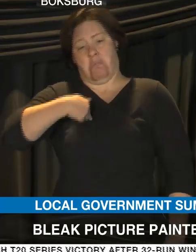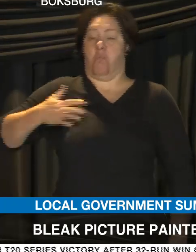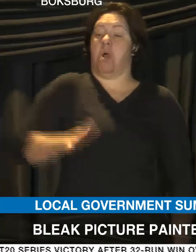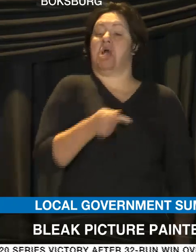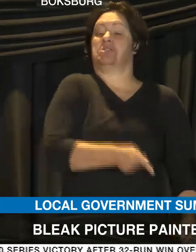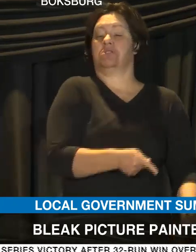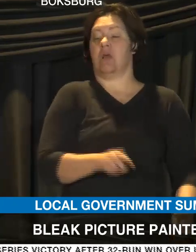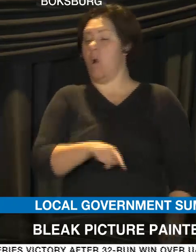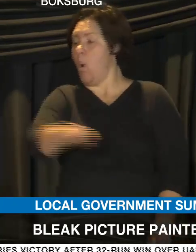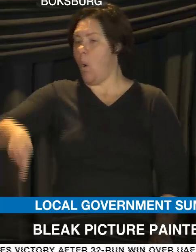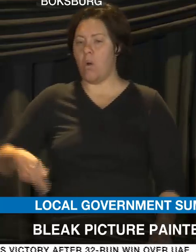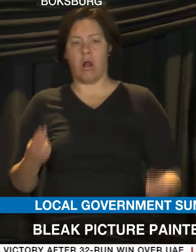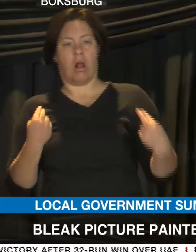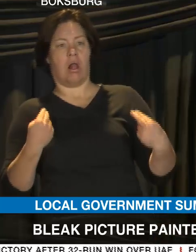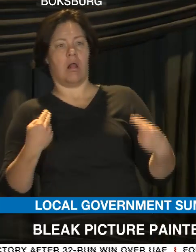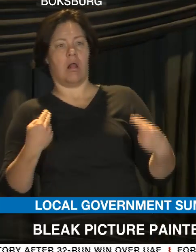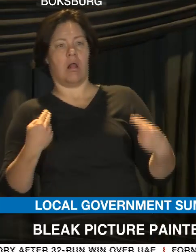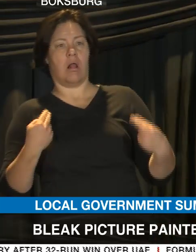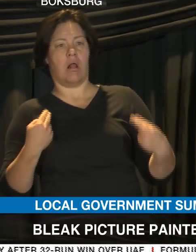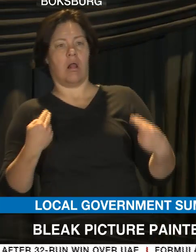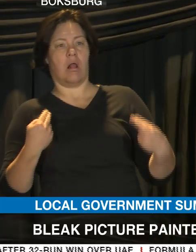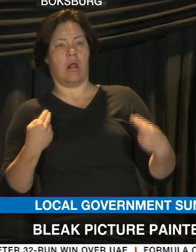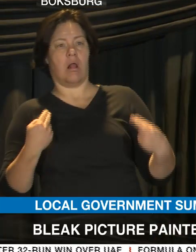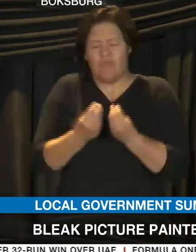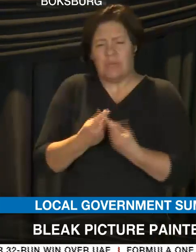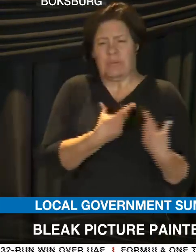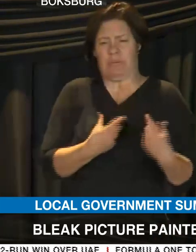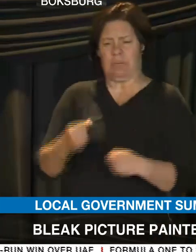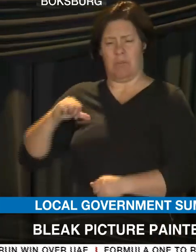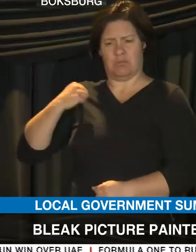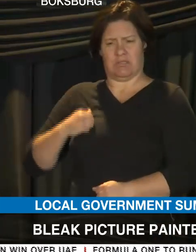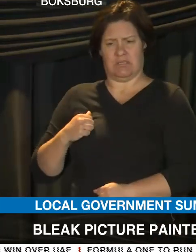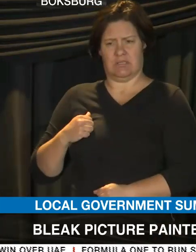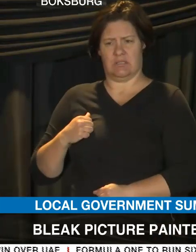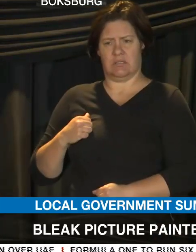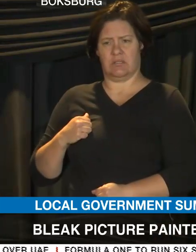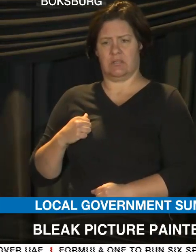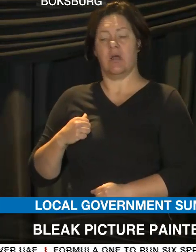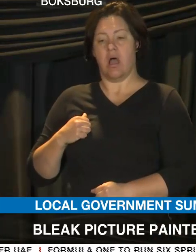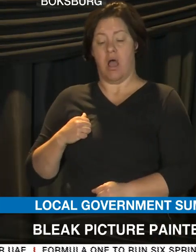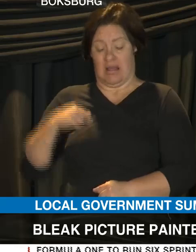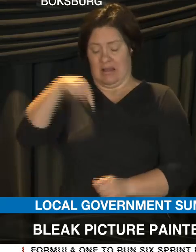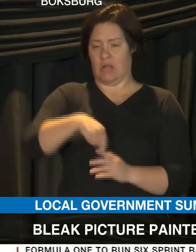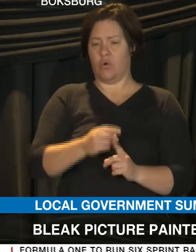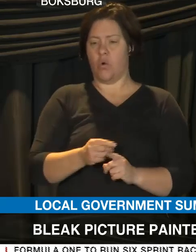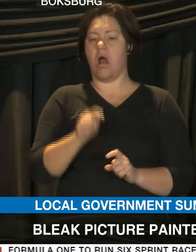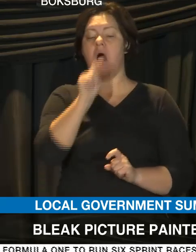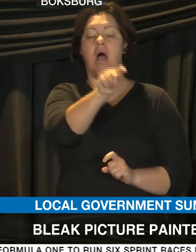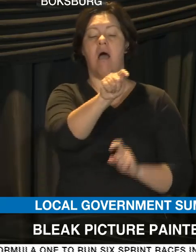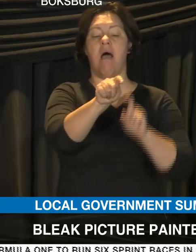instance, everything that is done in a municipality is outsourced to just a